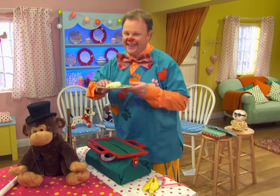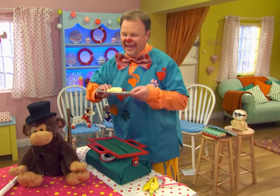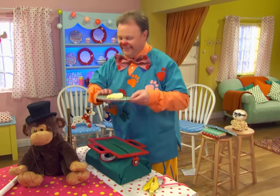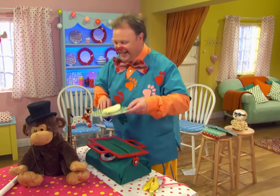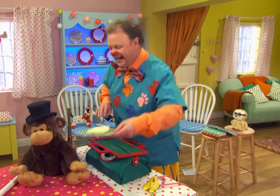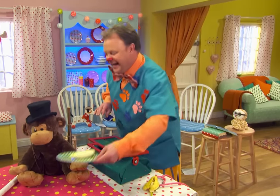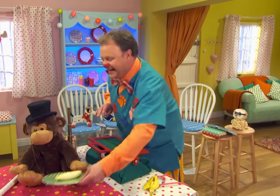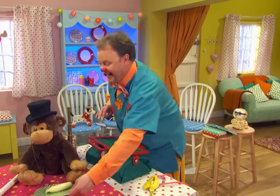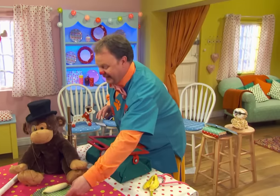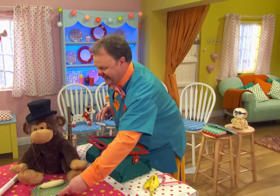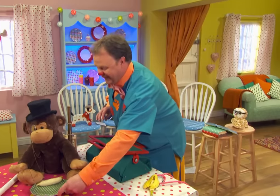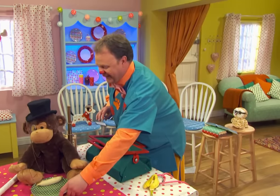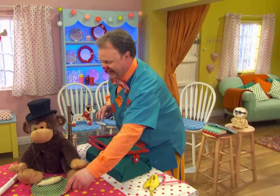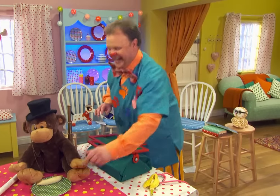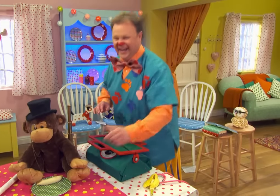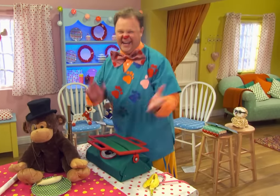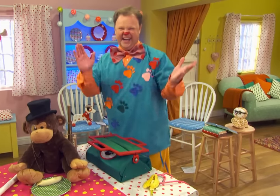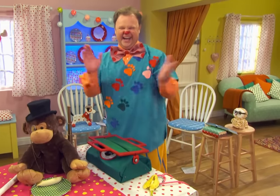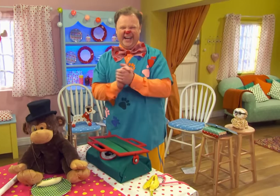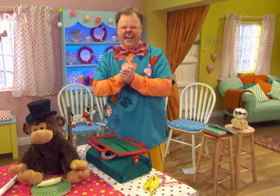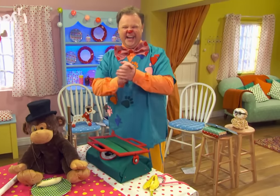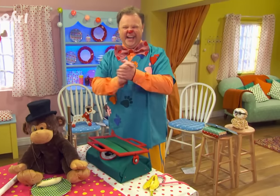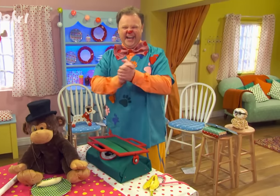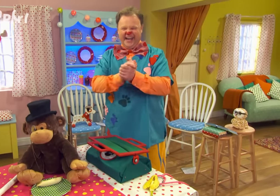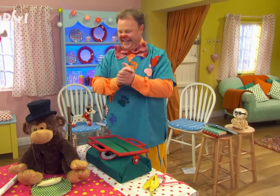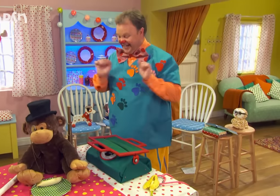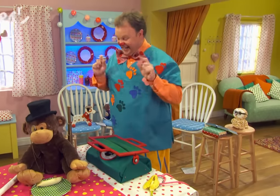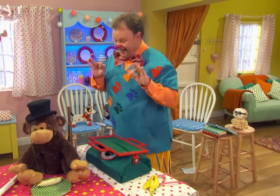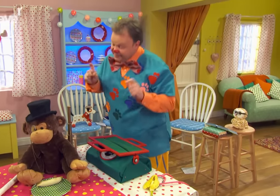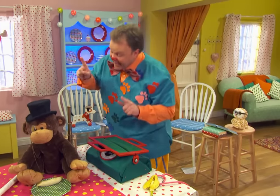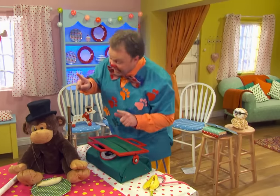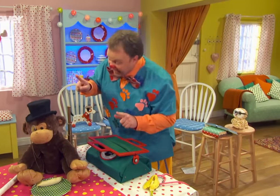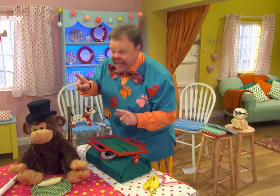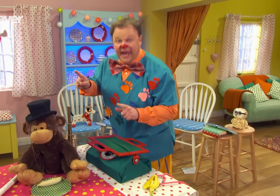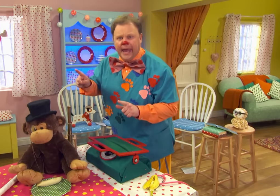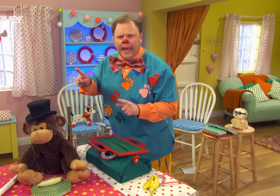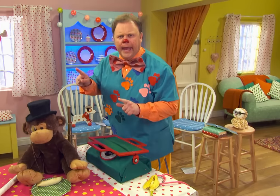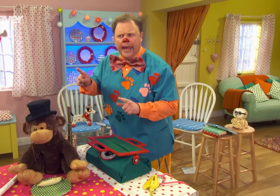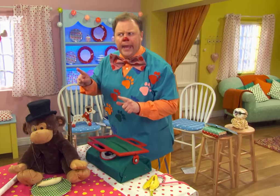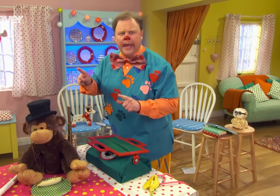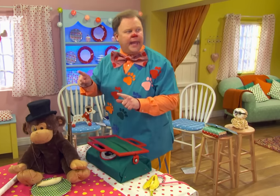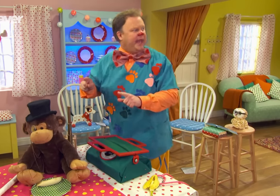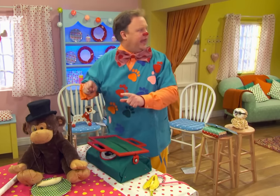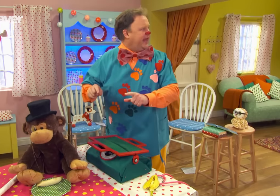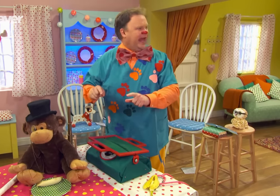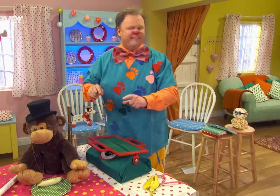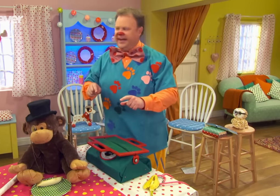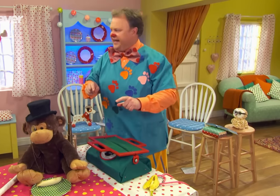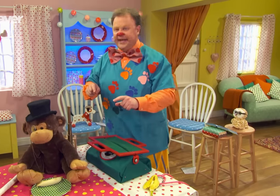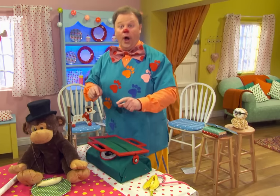There we are. Enjoy. Mr. Tumble, you've got one last patient to see. Have I?